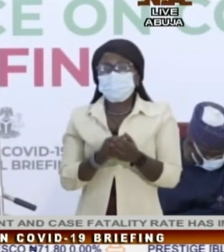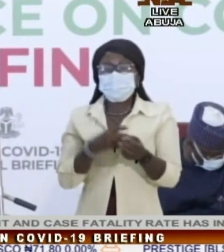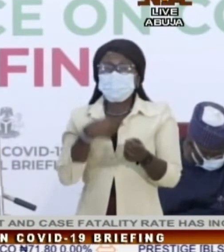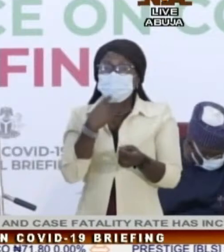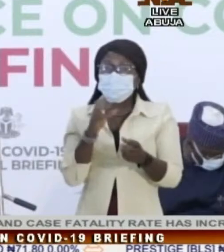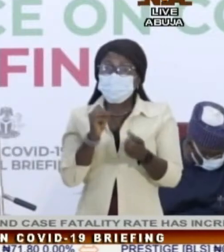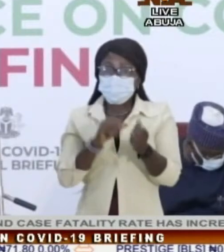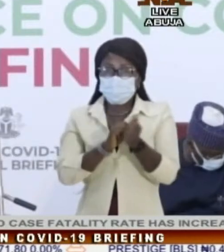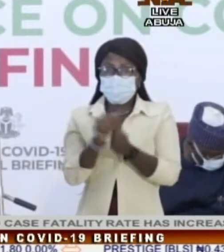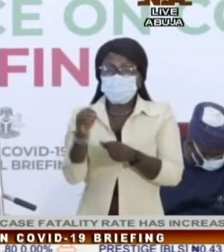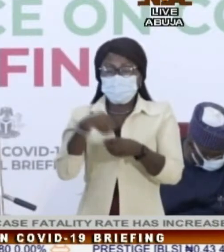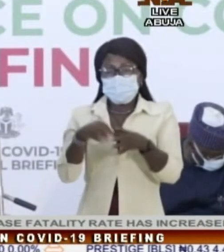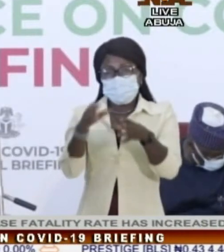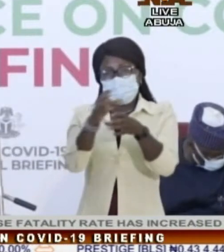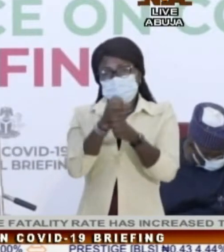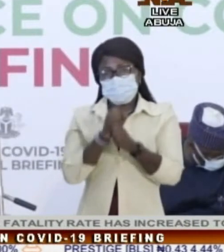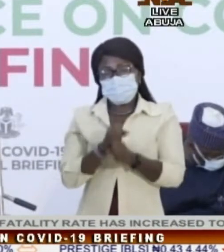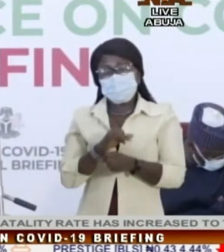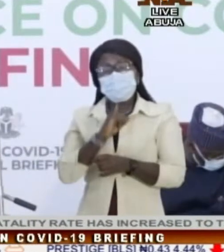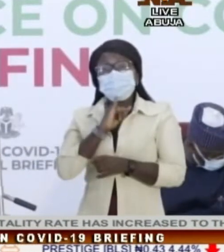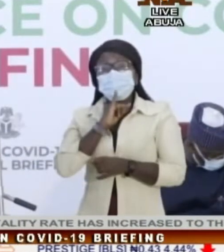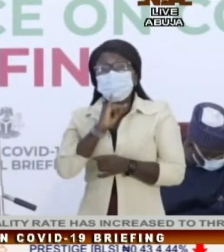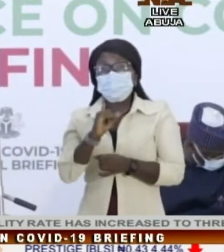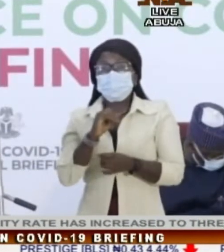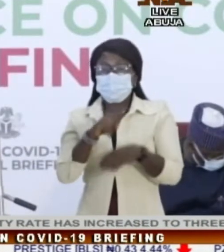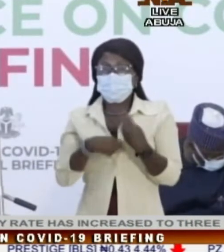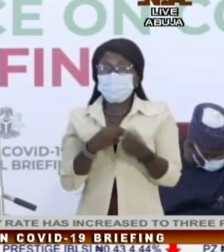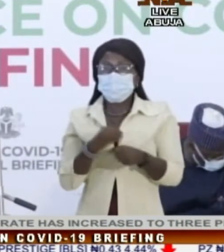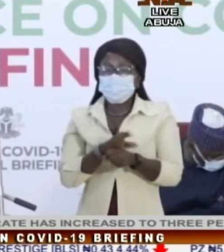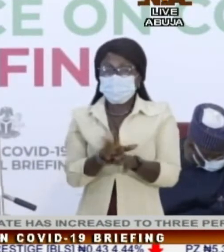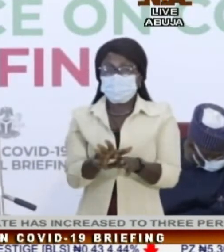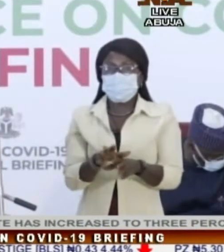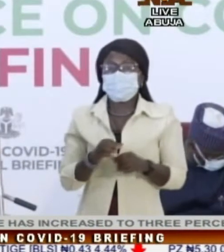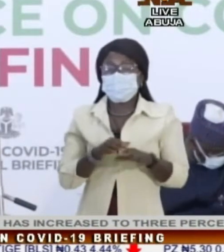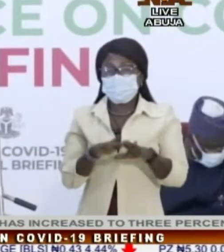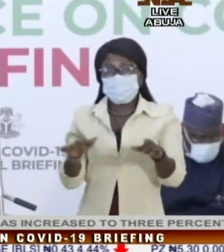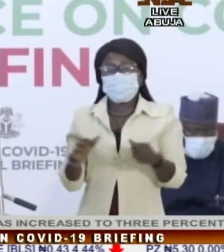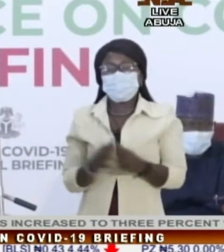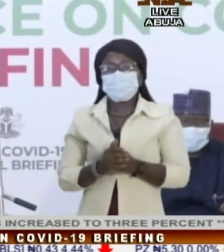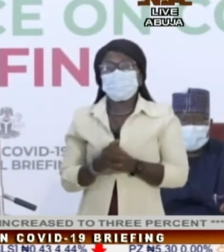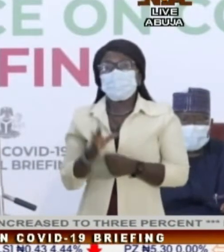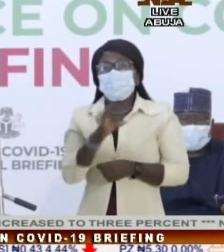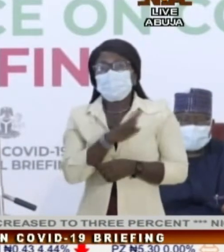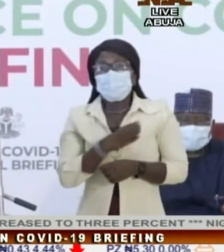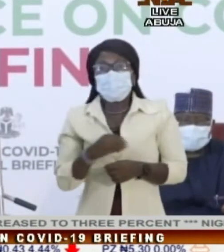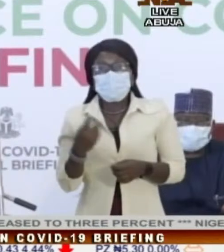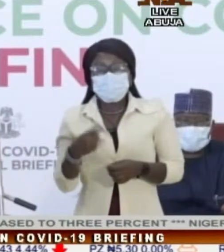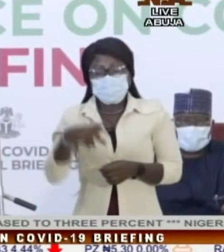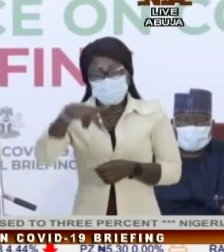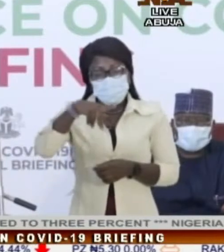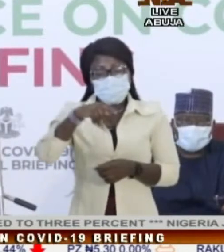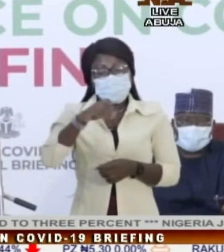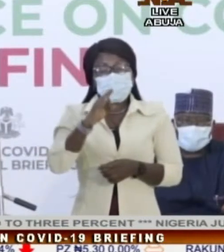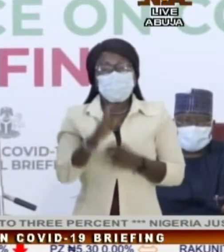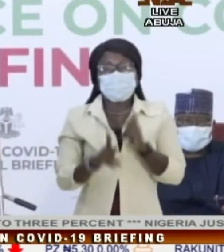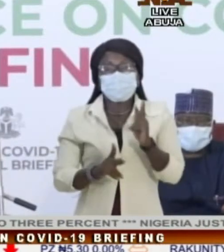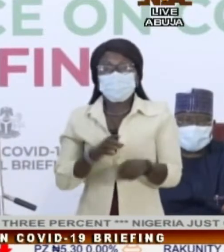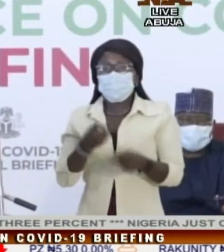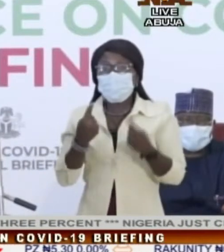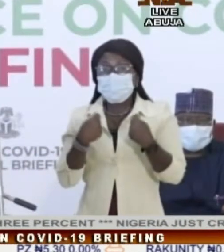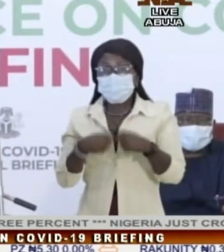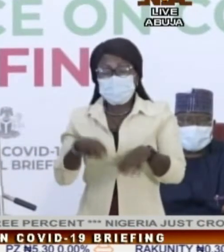Kada ya zamana mun san abin da ya faru baya kuma ba mu yi amfani da wannan ilimin ba. Mu ci gaba da yin